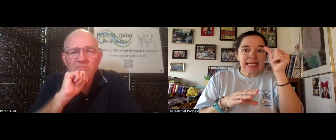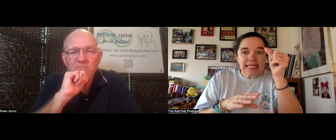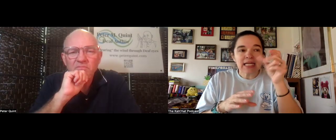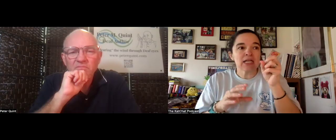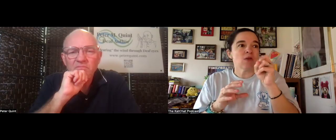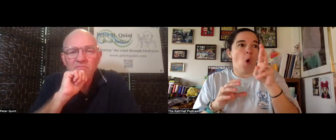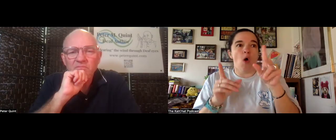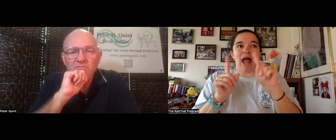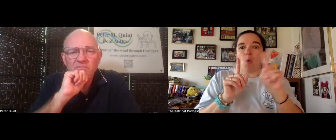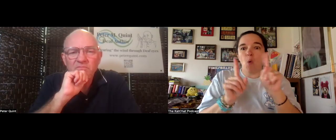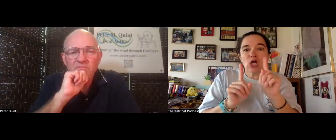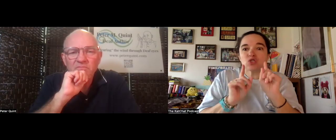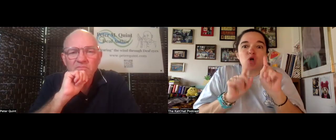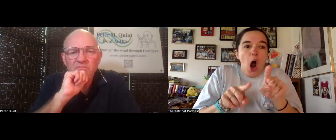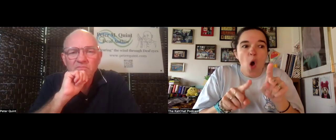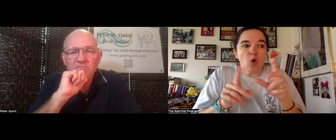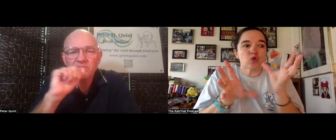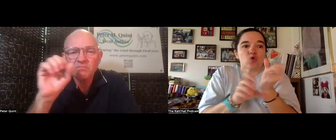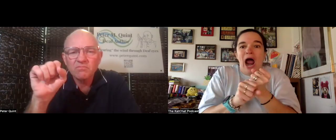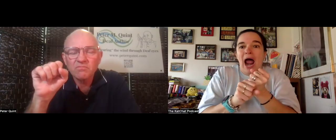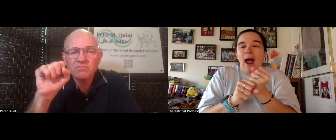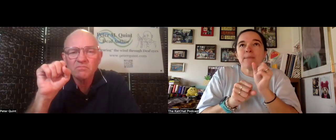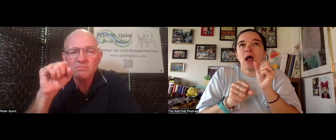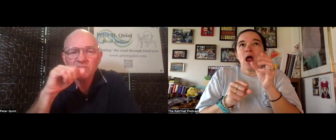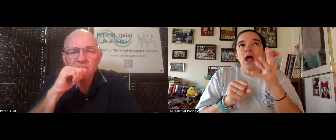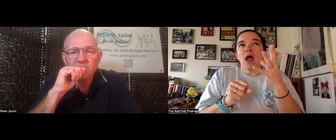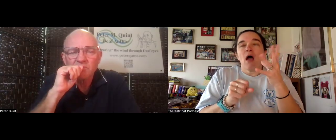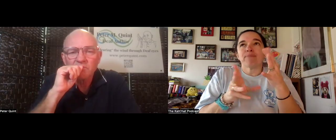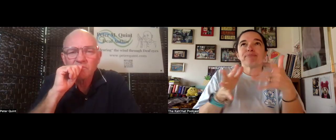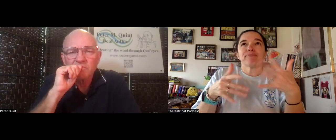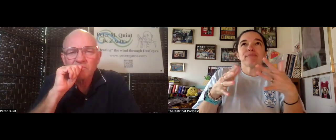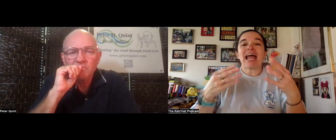being Indian or like where to go to grab